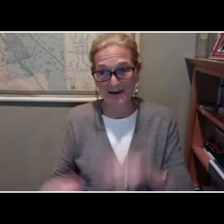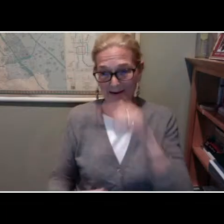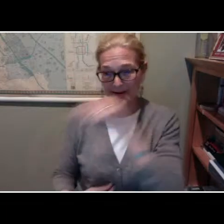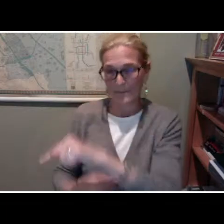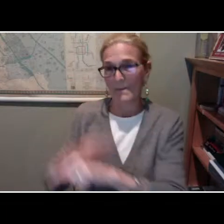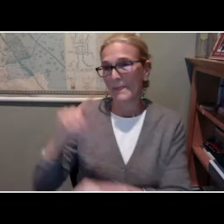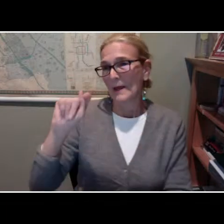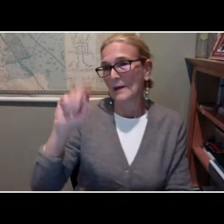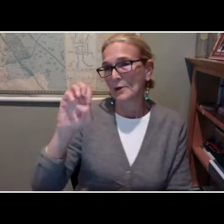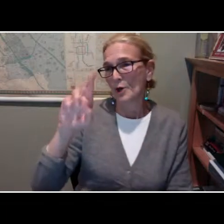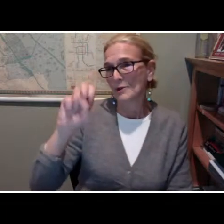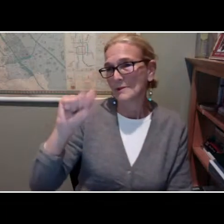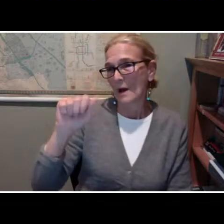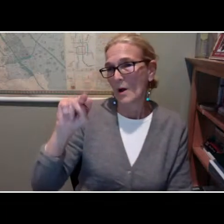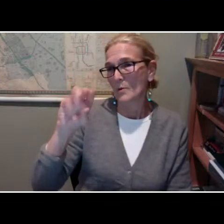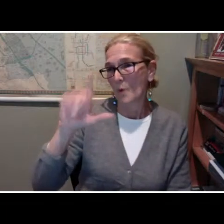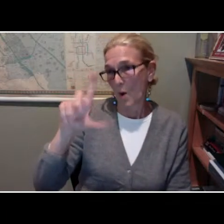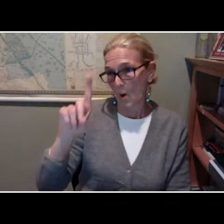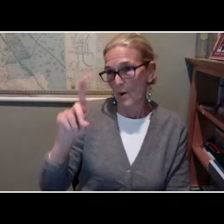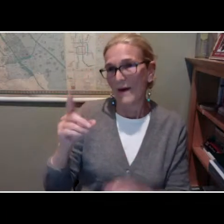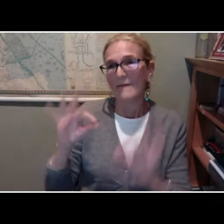principal investigator.